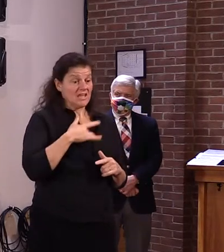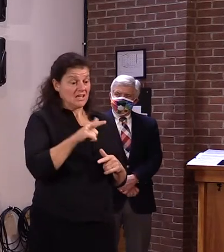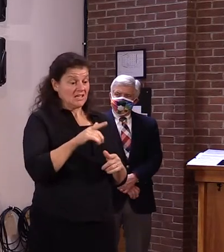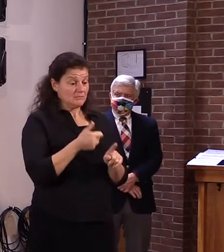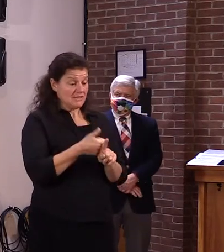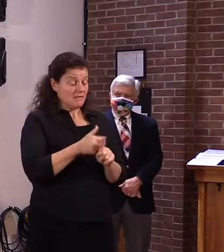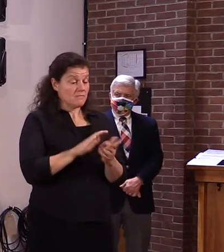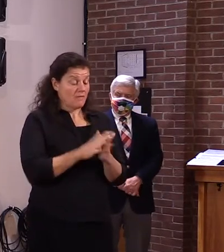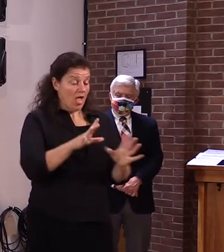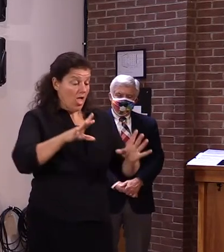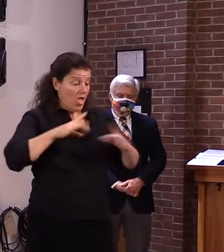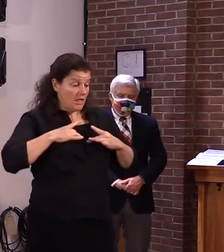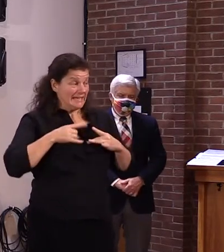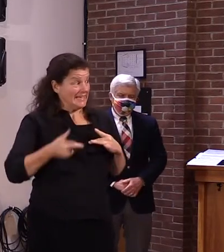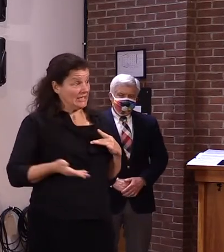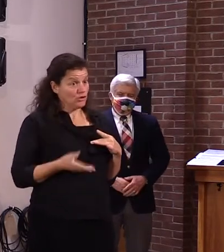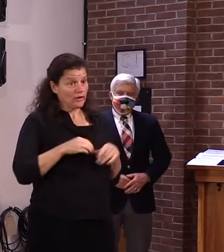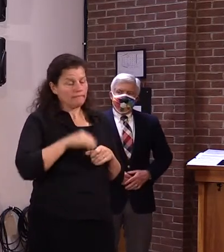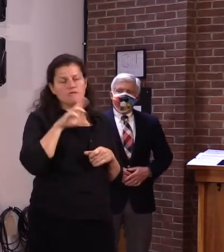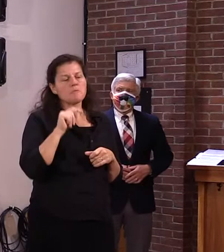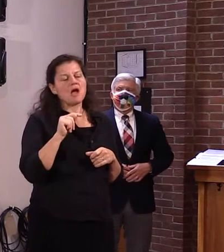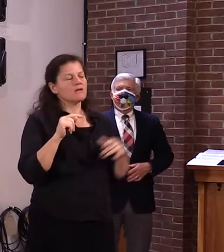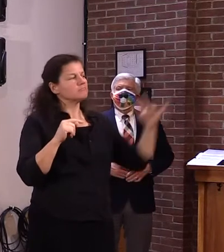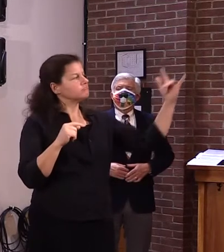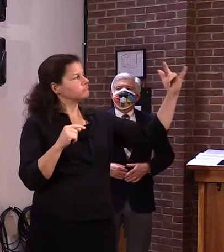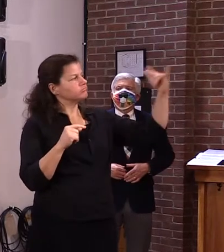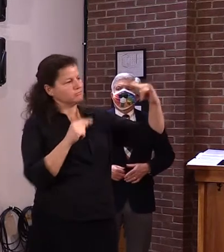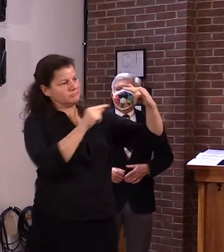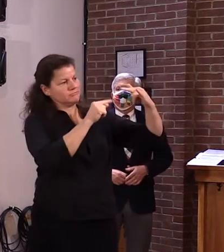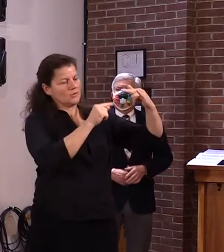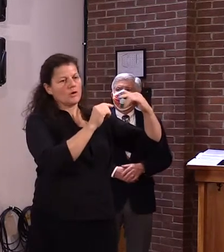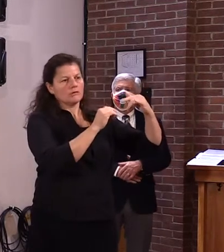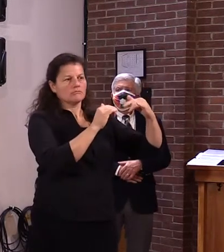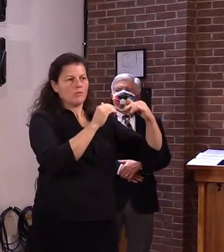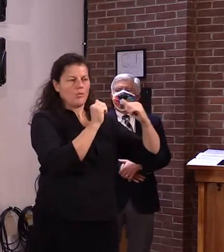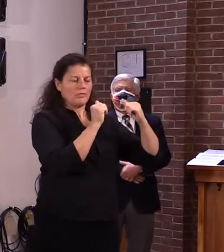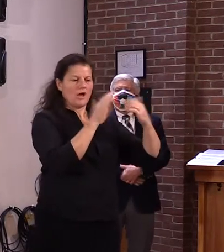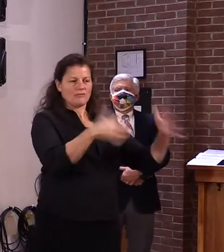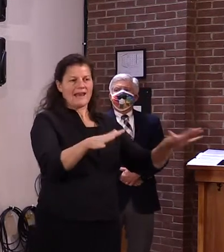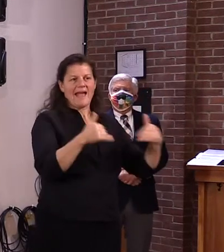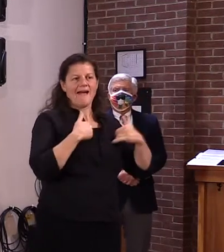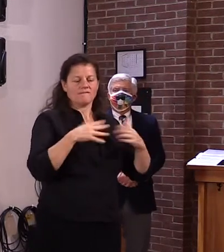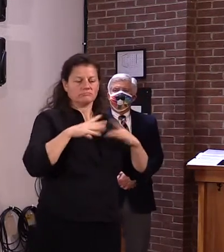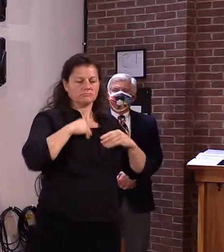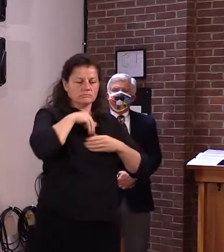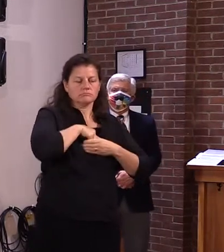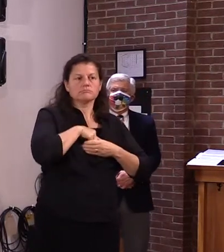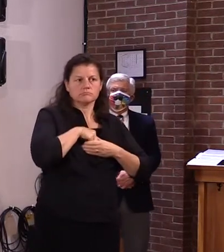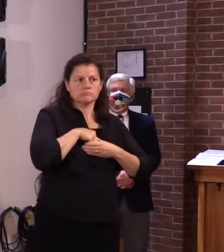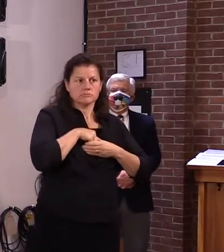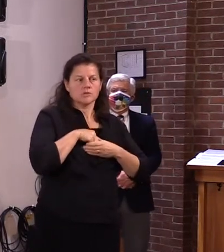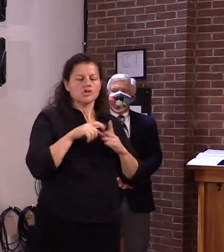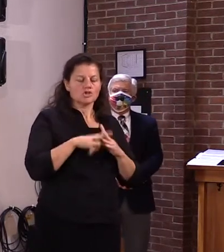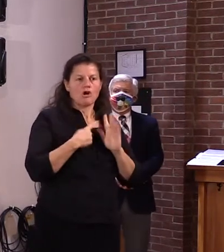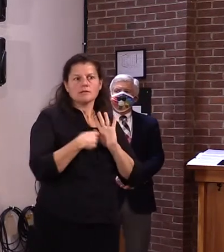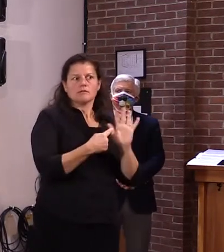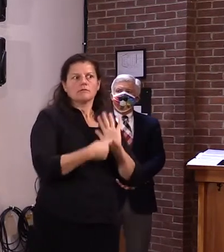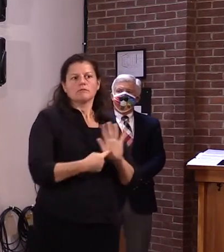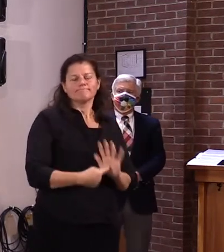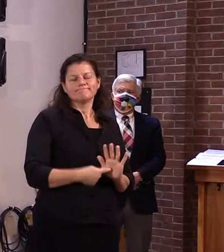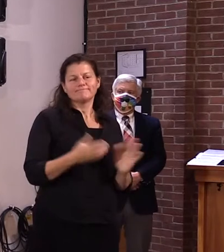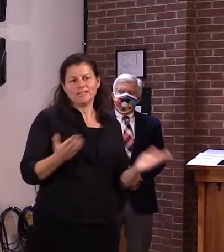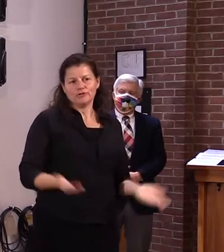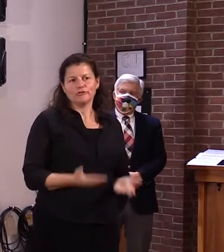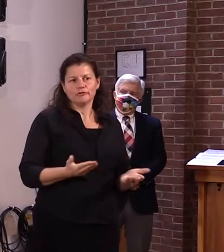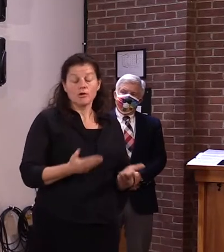Vermont. It came with the person. You also should realize Addison County has had very